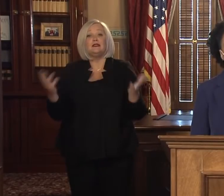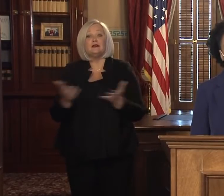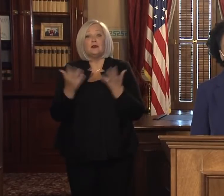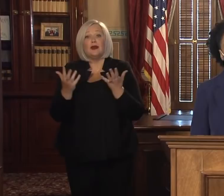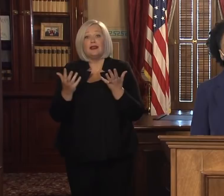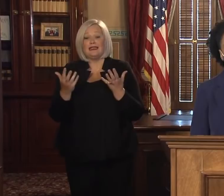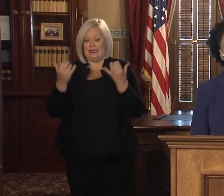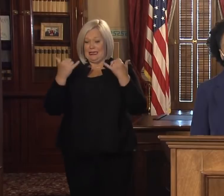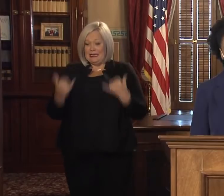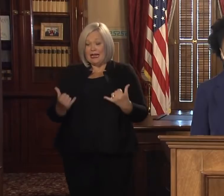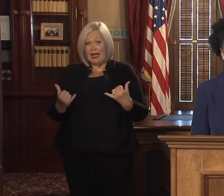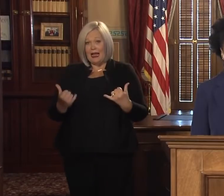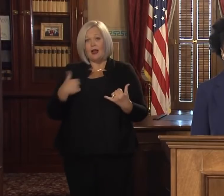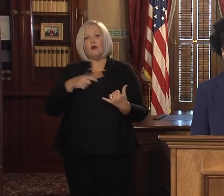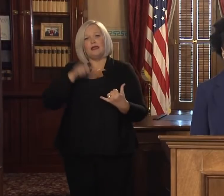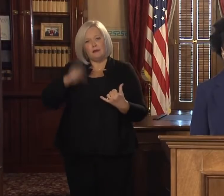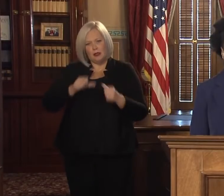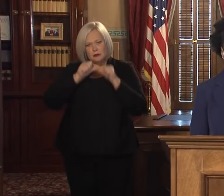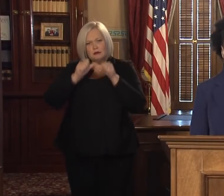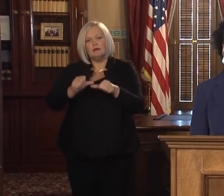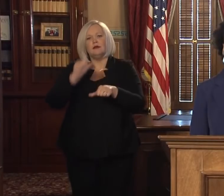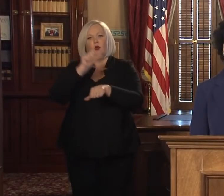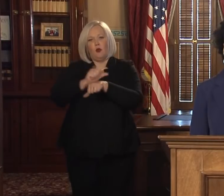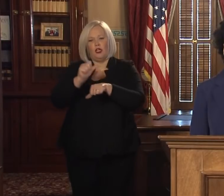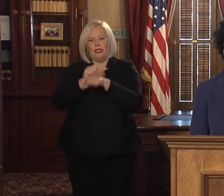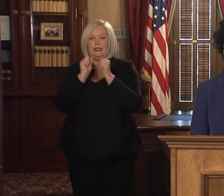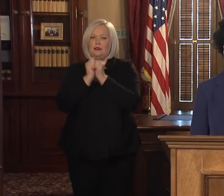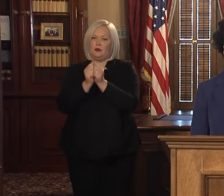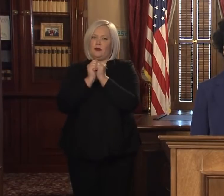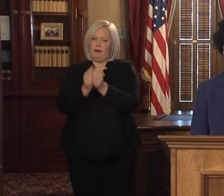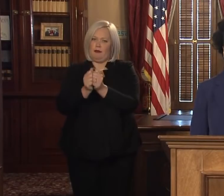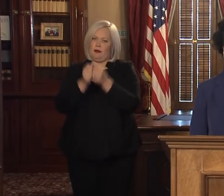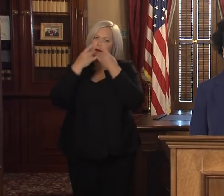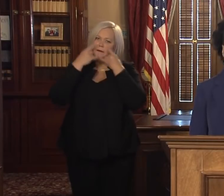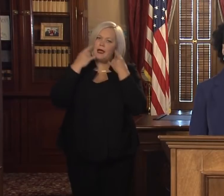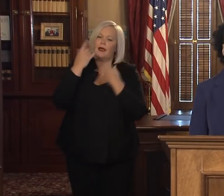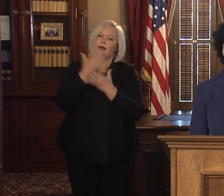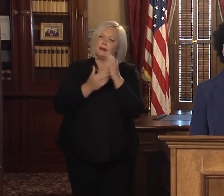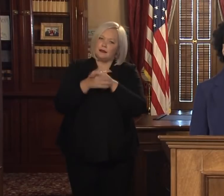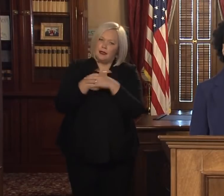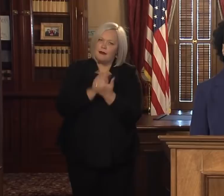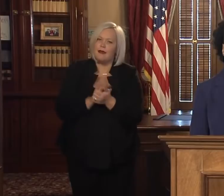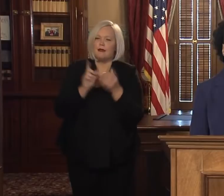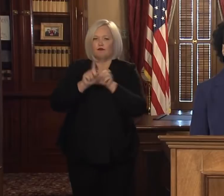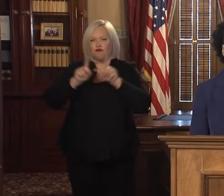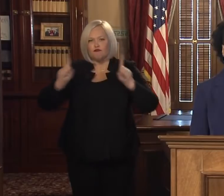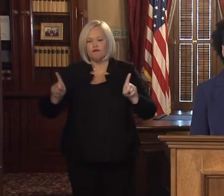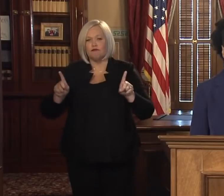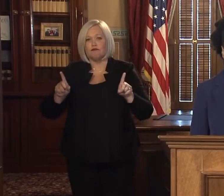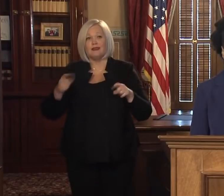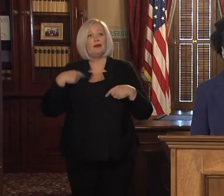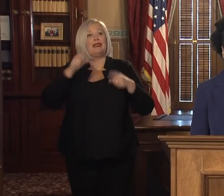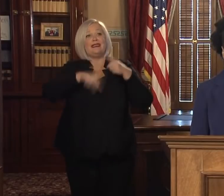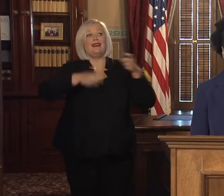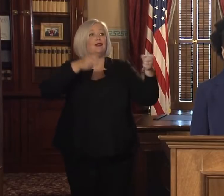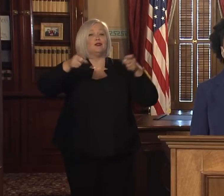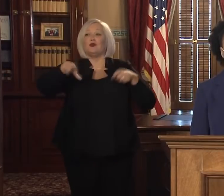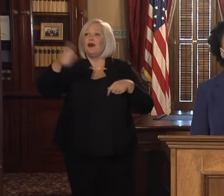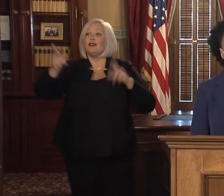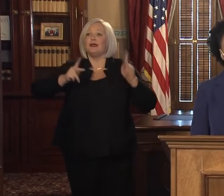to continue doing their part. We cannot control very many things, but we can control our own